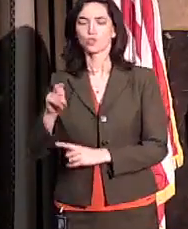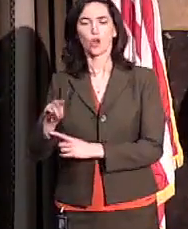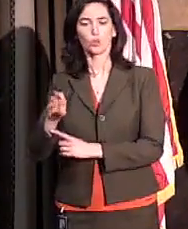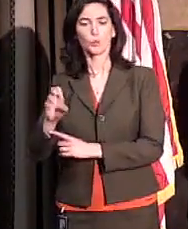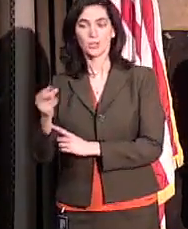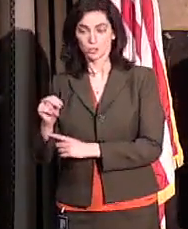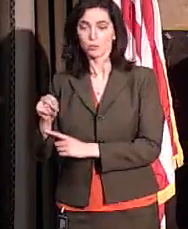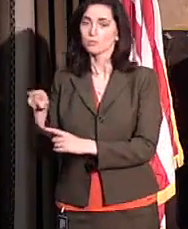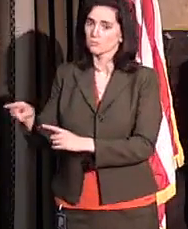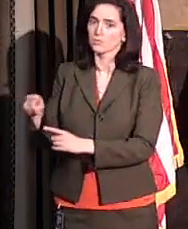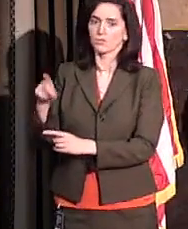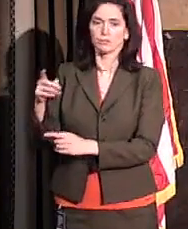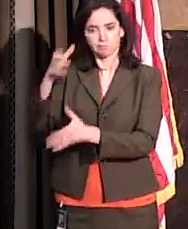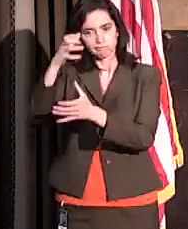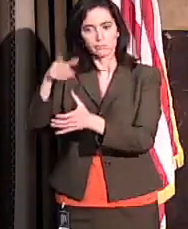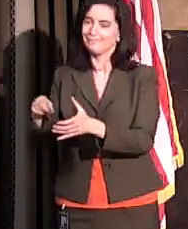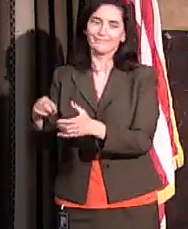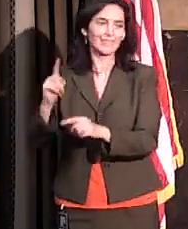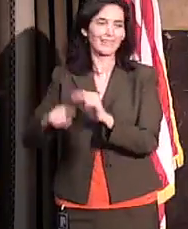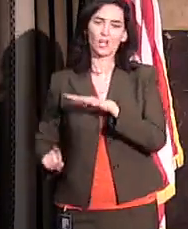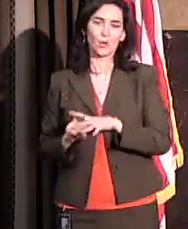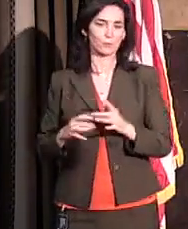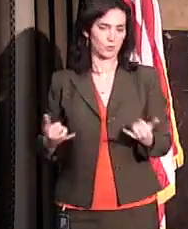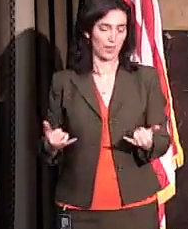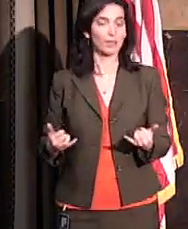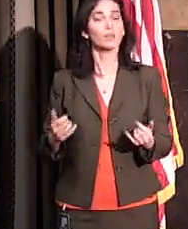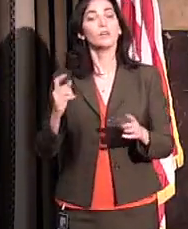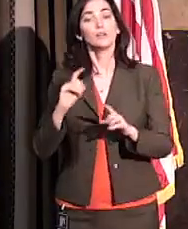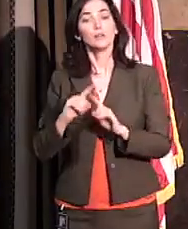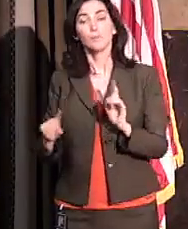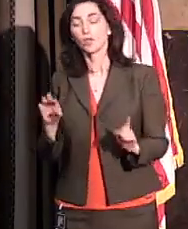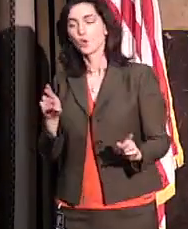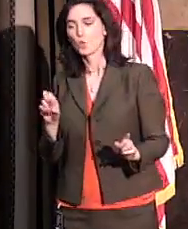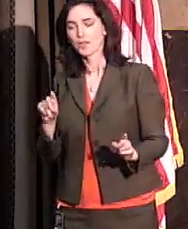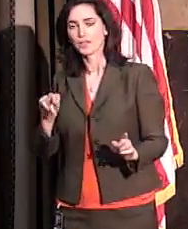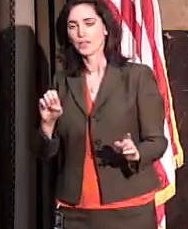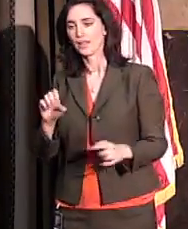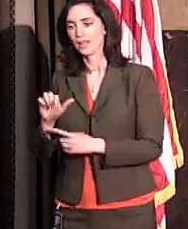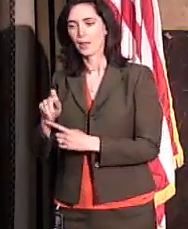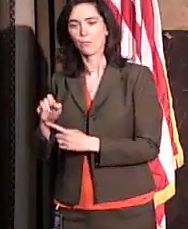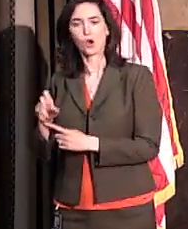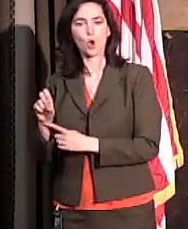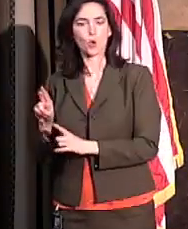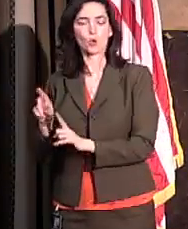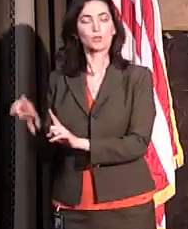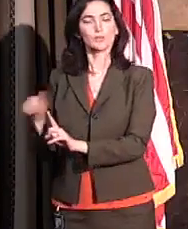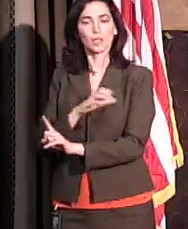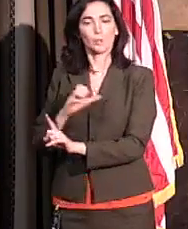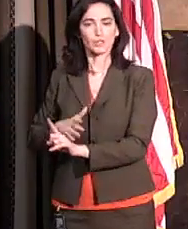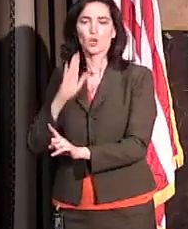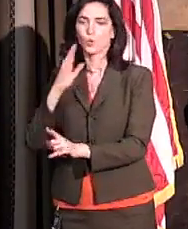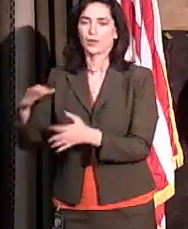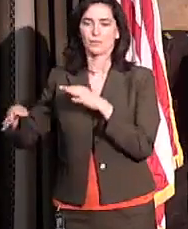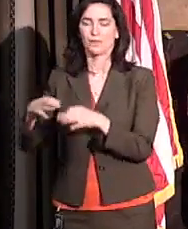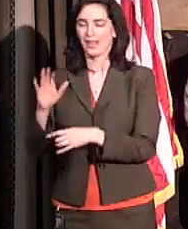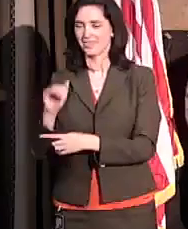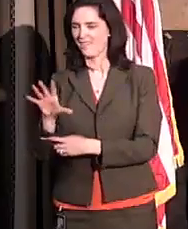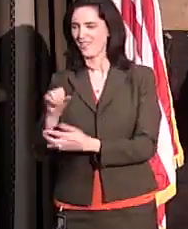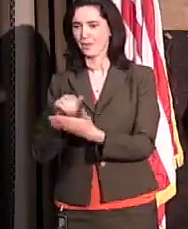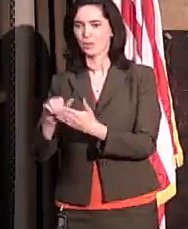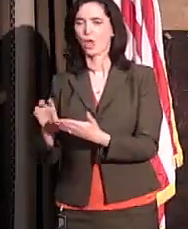priorities, but the Multimodal Commissioner, Renee Laparoli, will speak in just a moment about the value of this $50 million